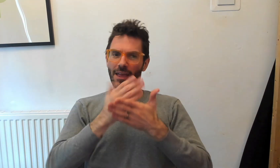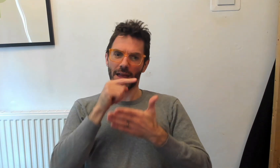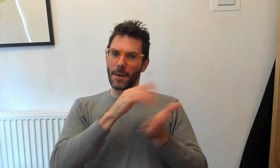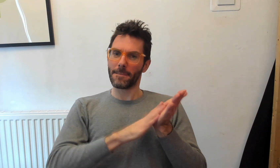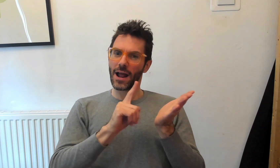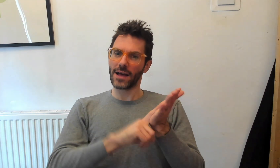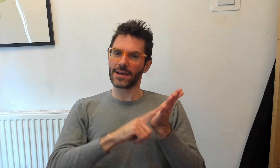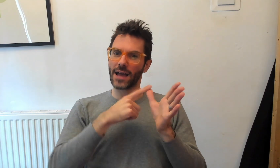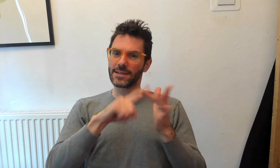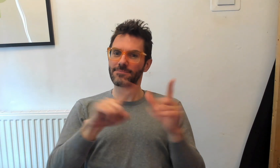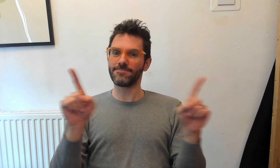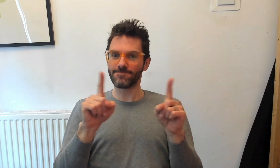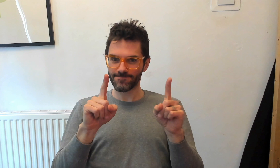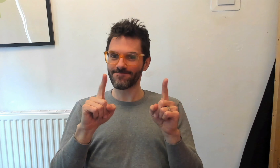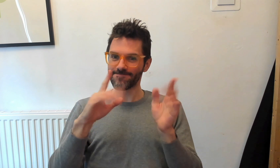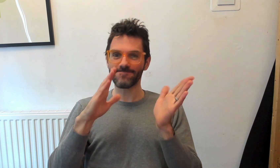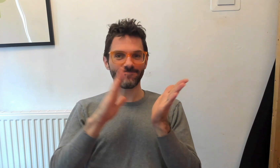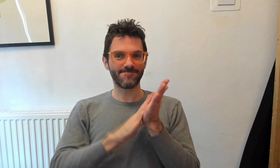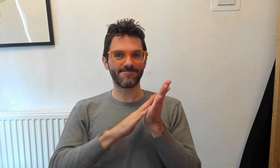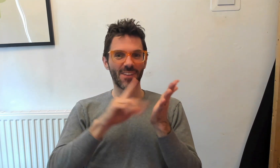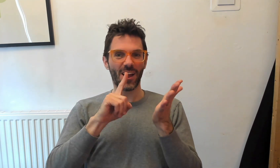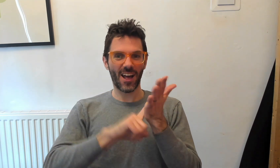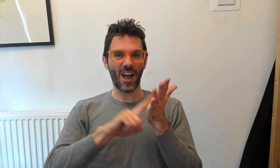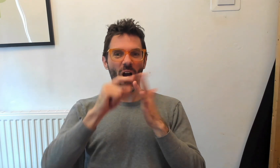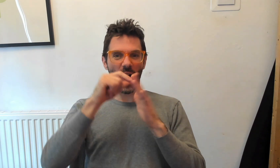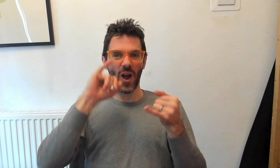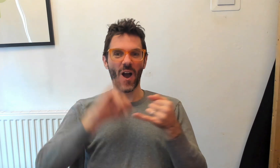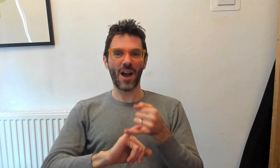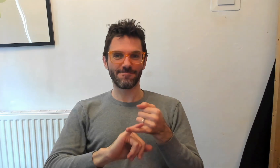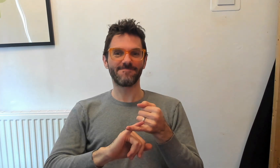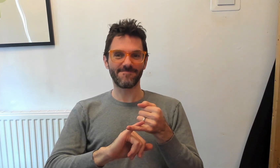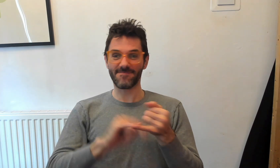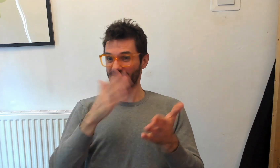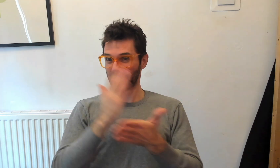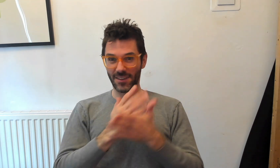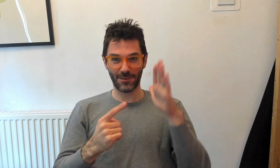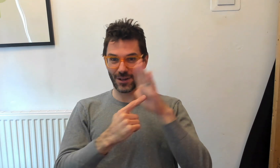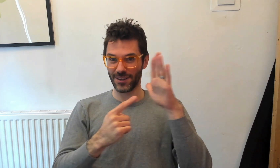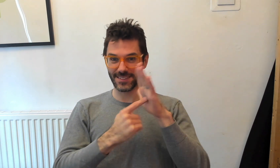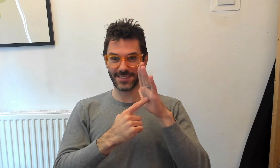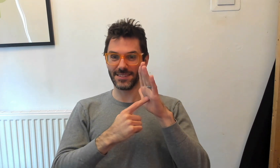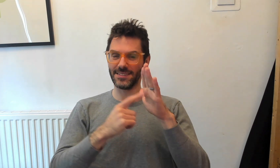An important part of ML AI is MLOps. It's